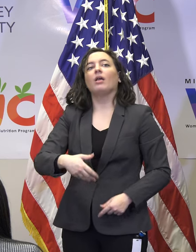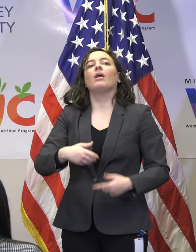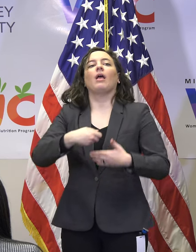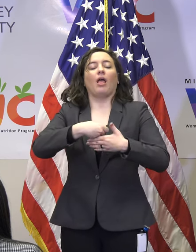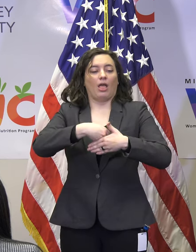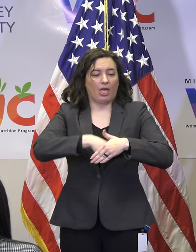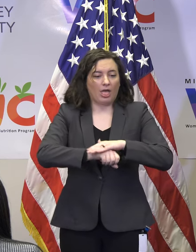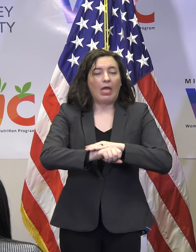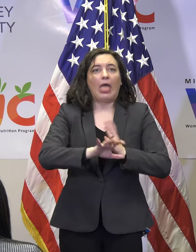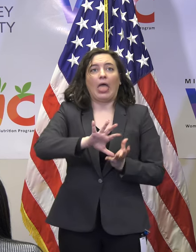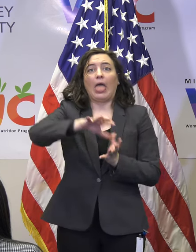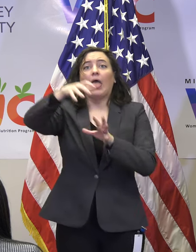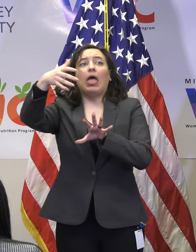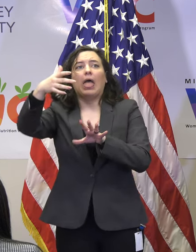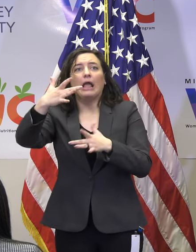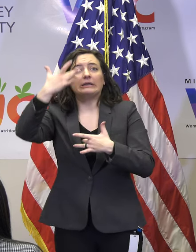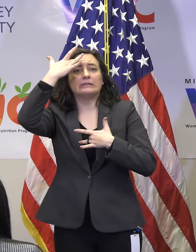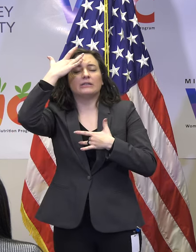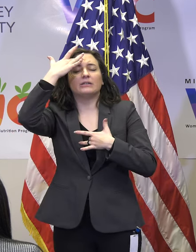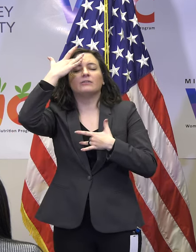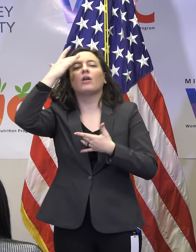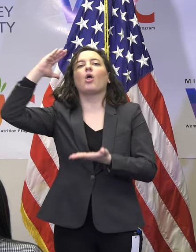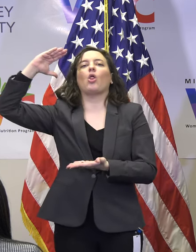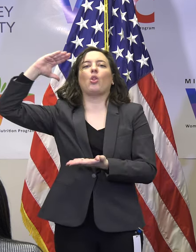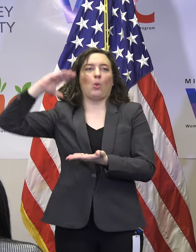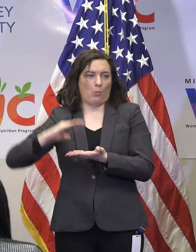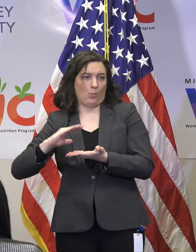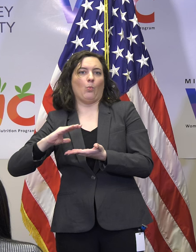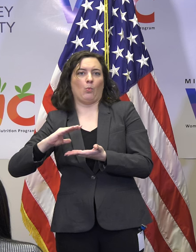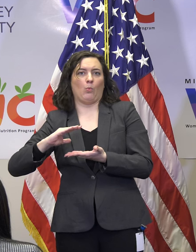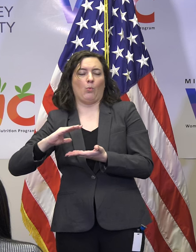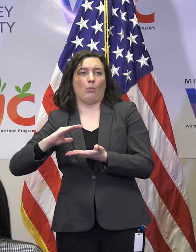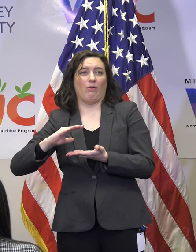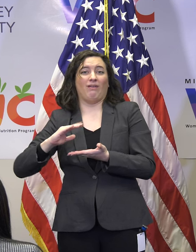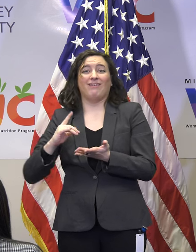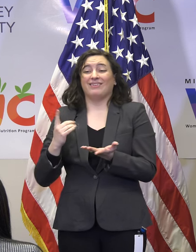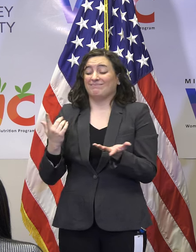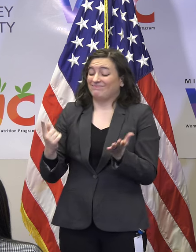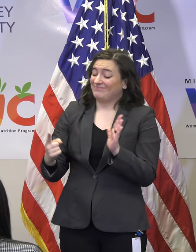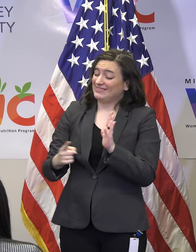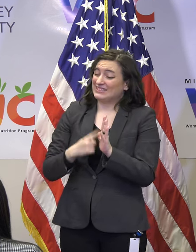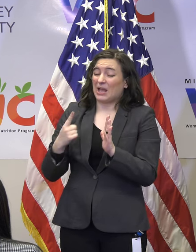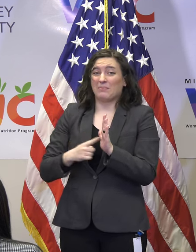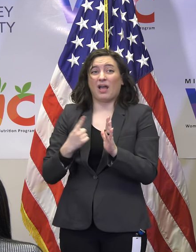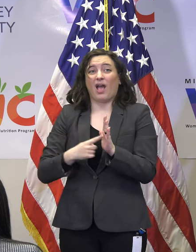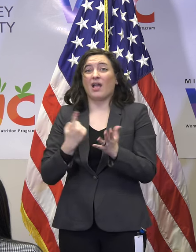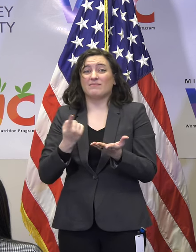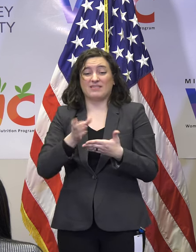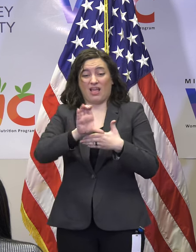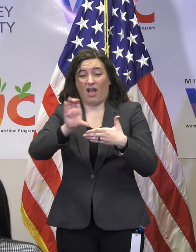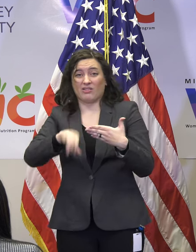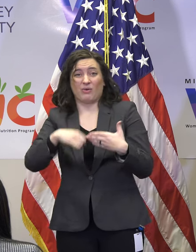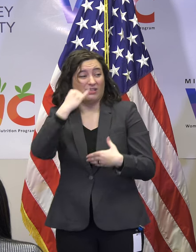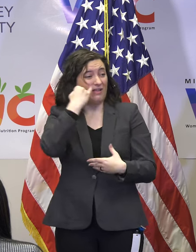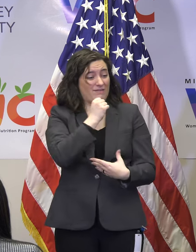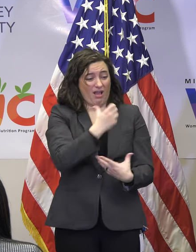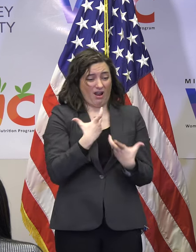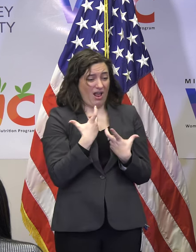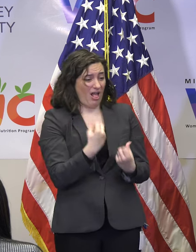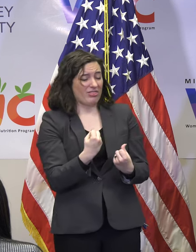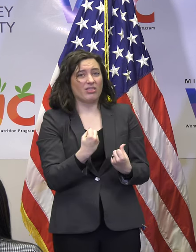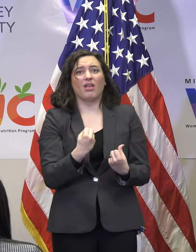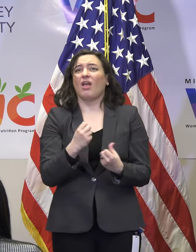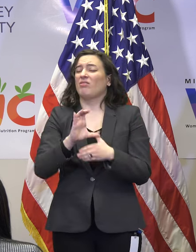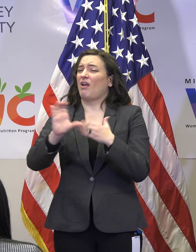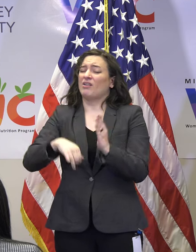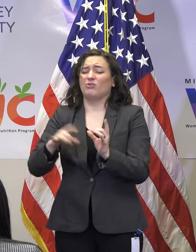babies and the consequences that can be sometimes very challenging for families. You clearly